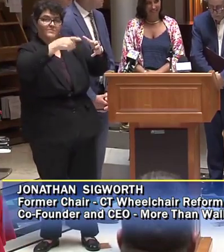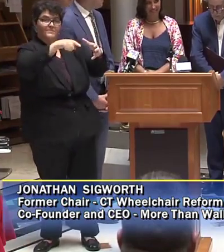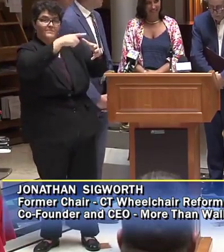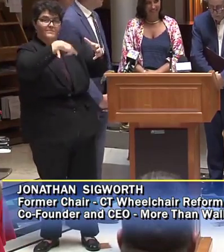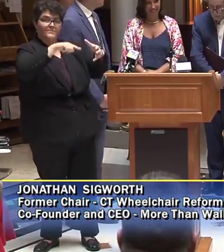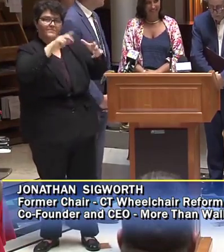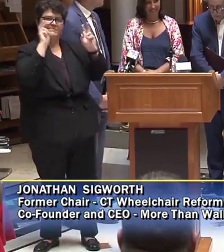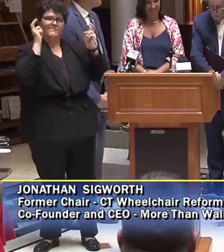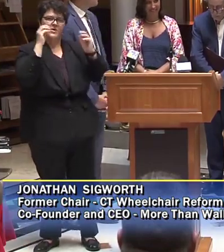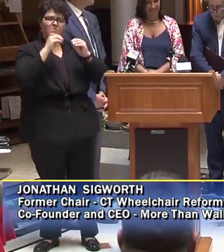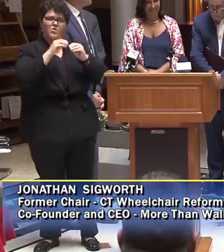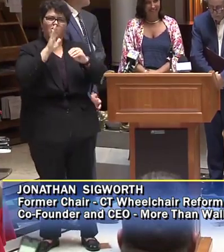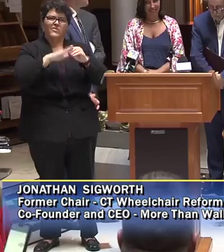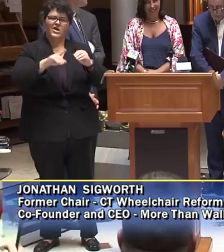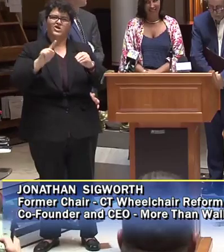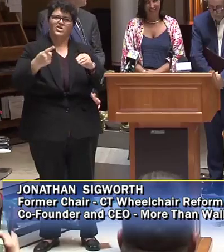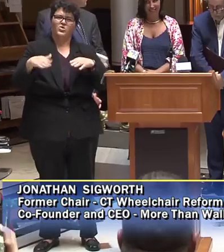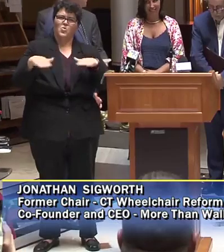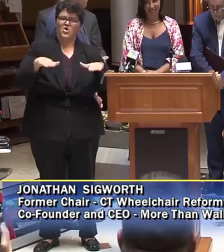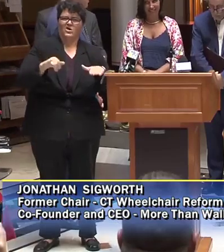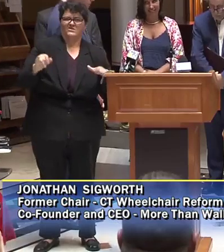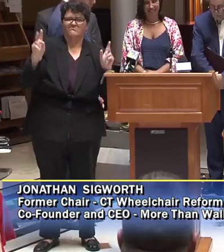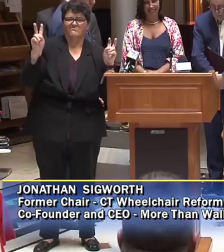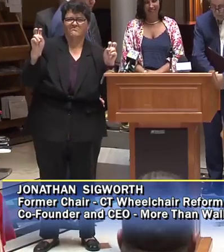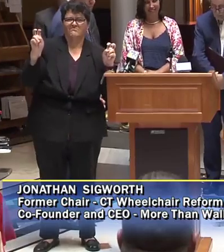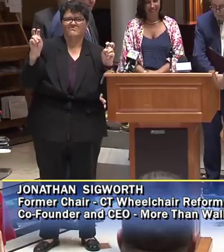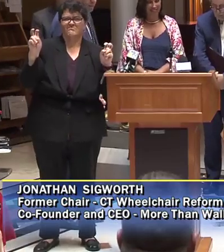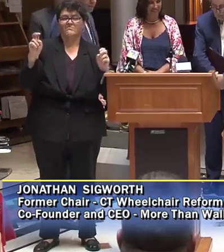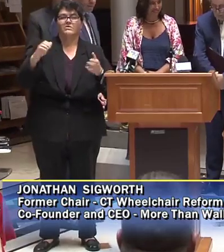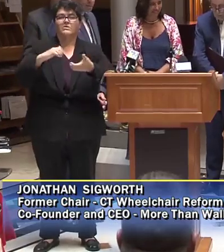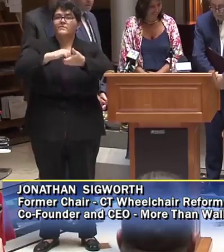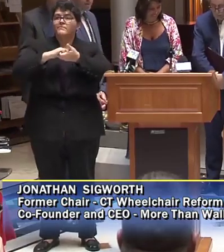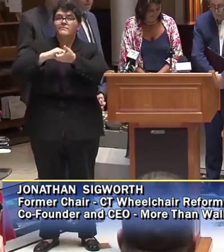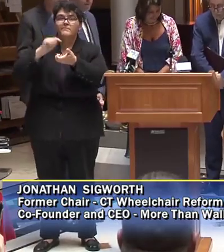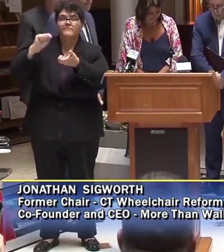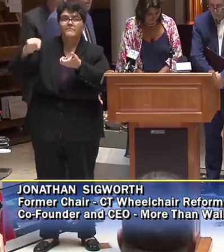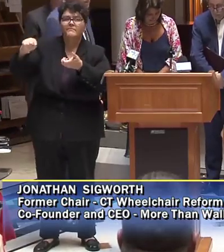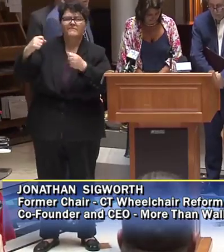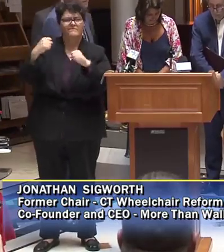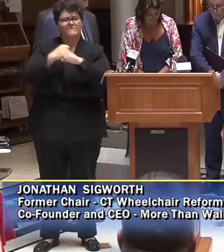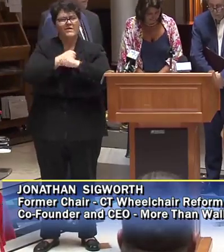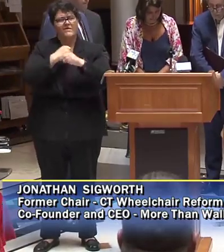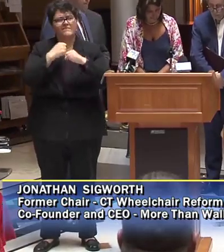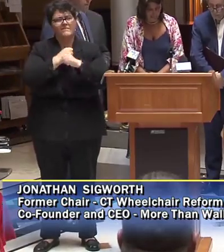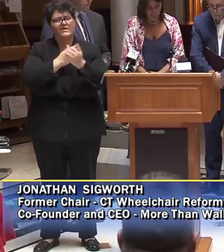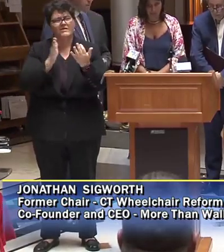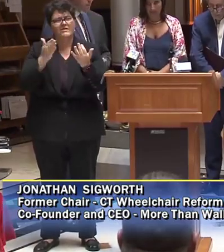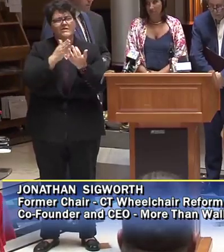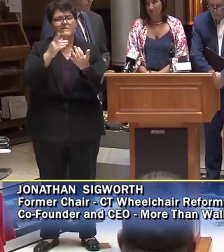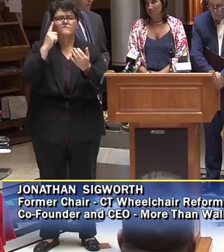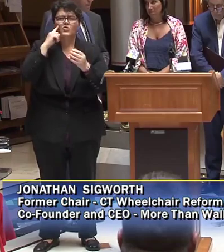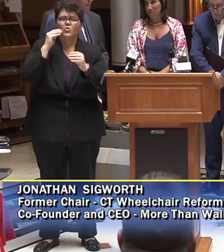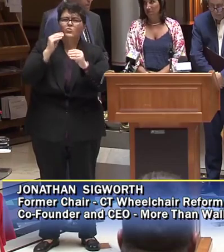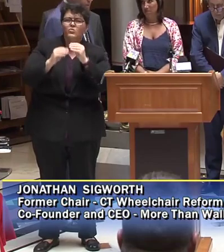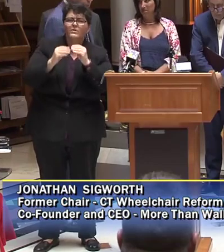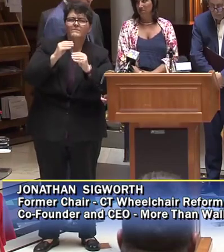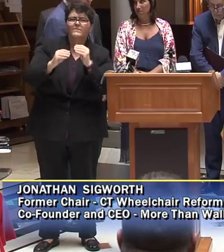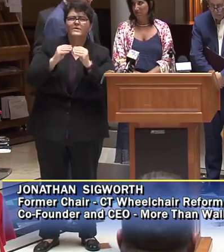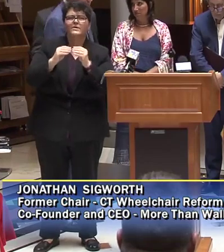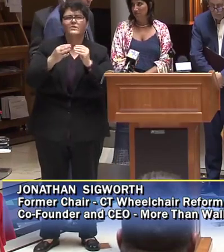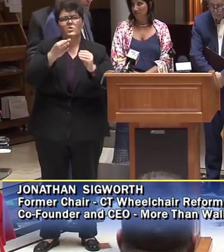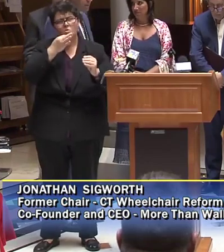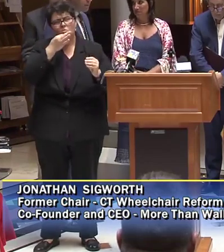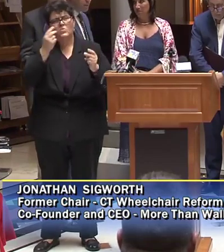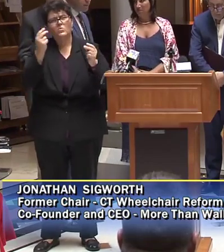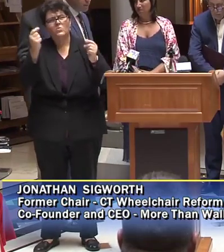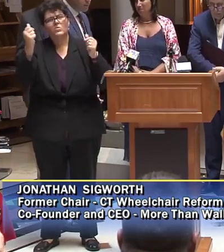has been fighting for timely wheelchair repairs for the last year and a half. I want to thank all my fellow advocates